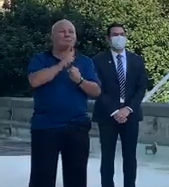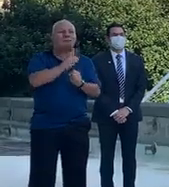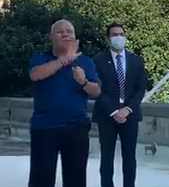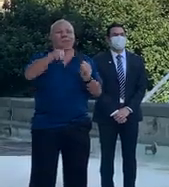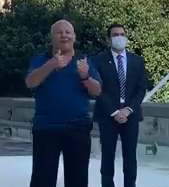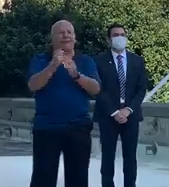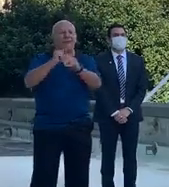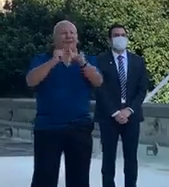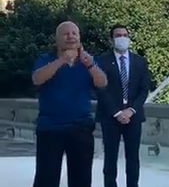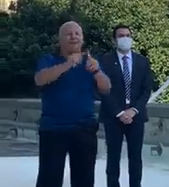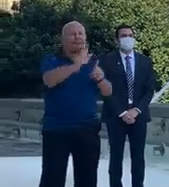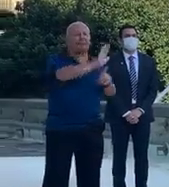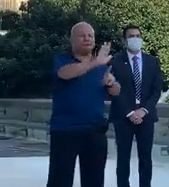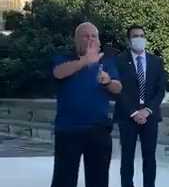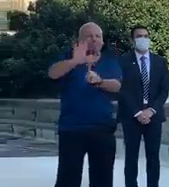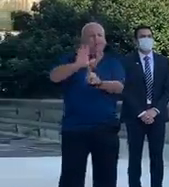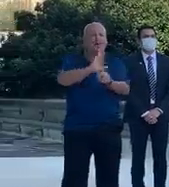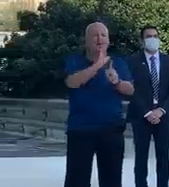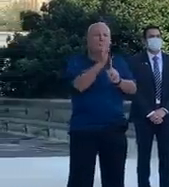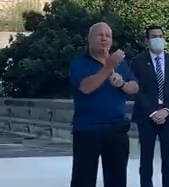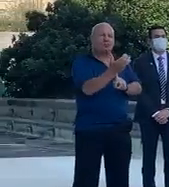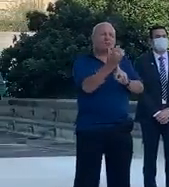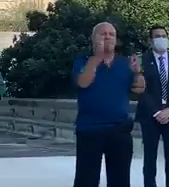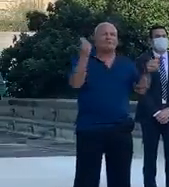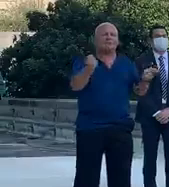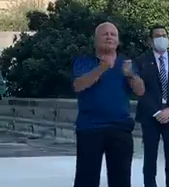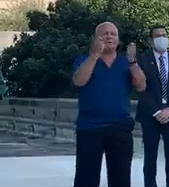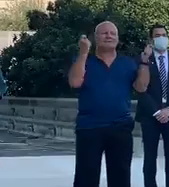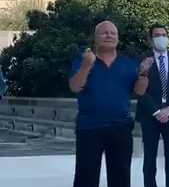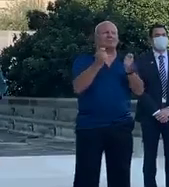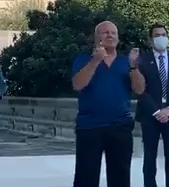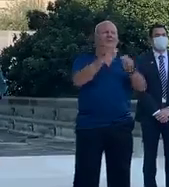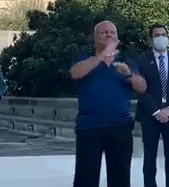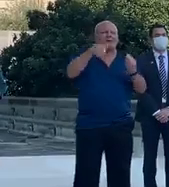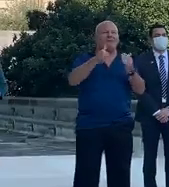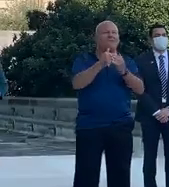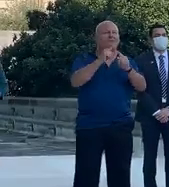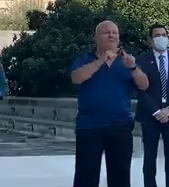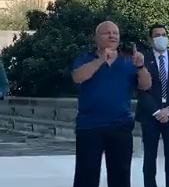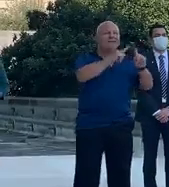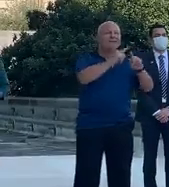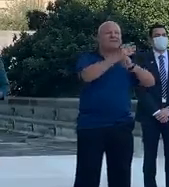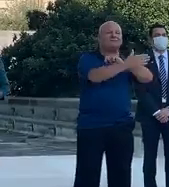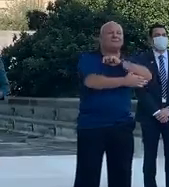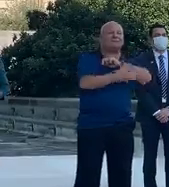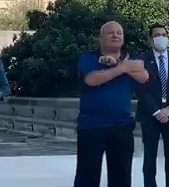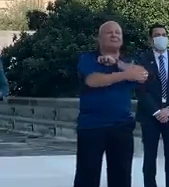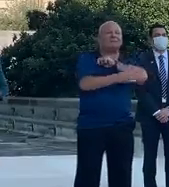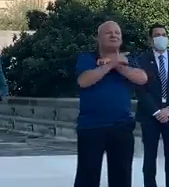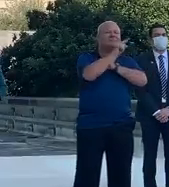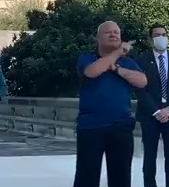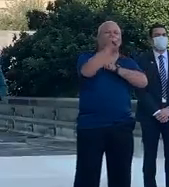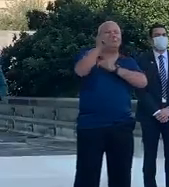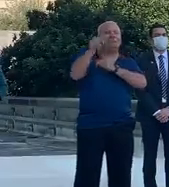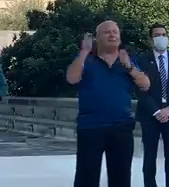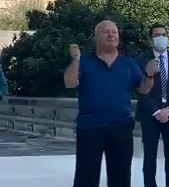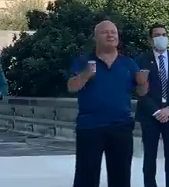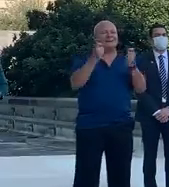different cultures, celebrating all the countries that are celebrating their Independence